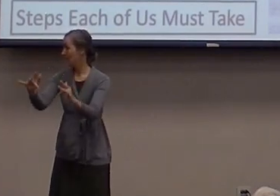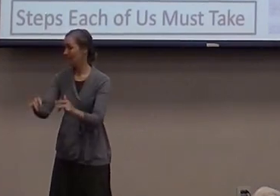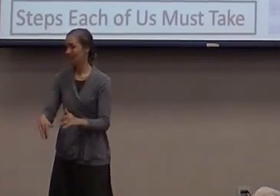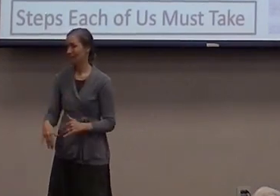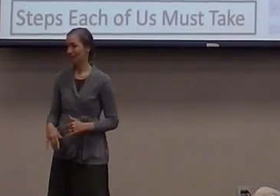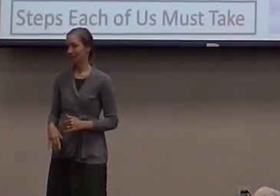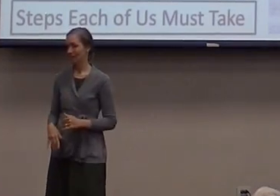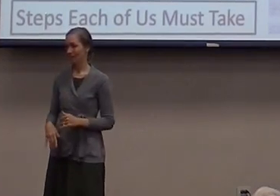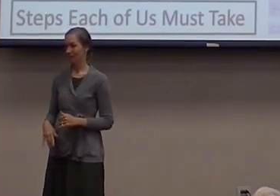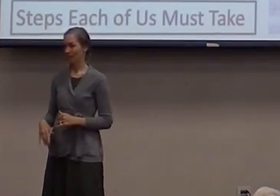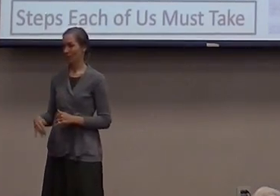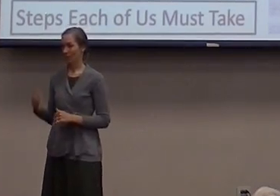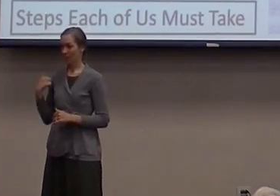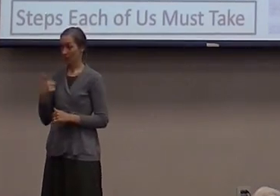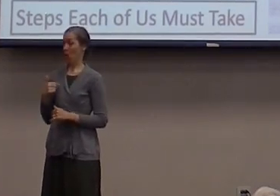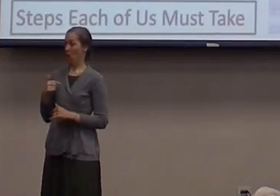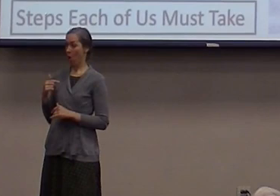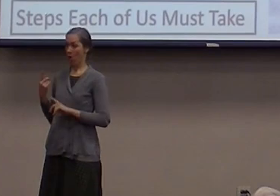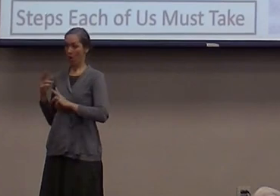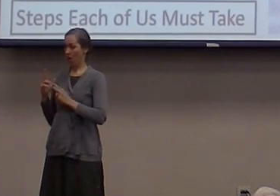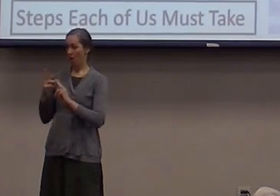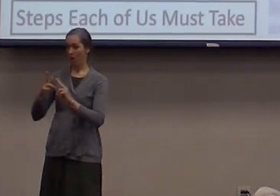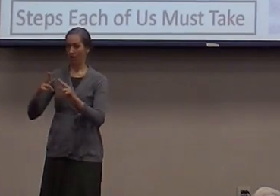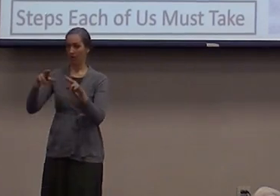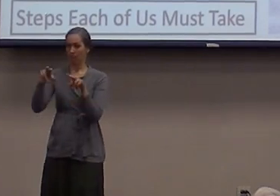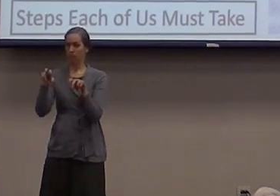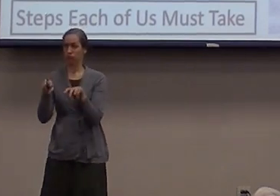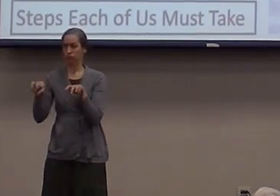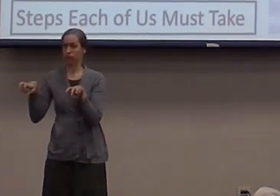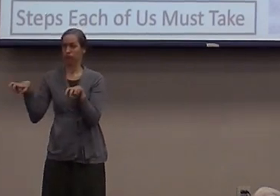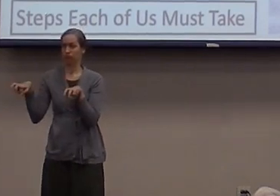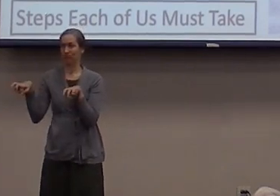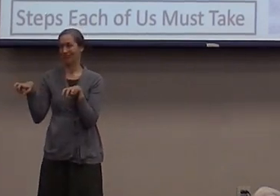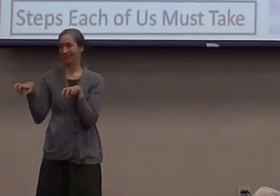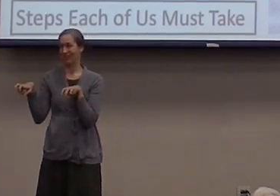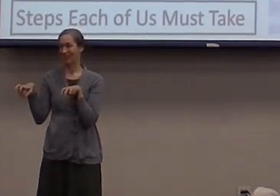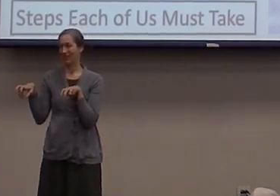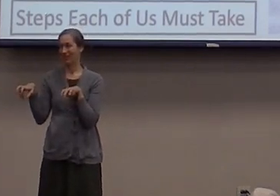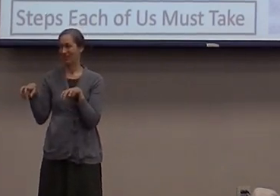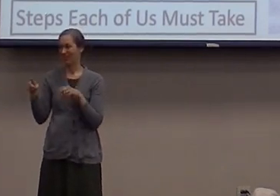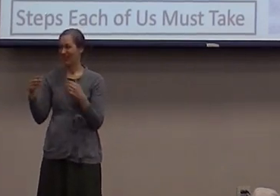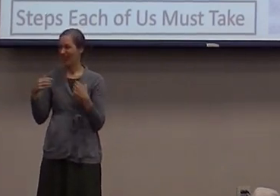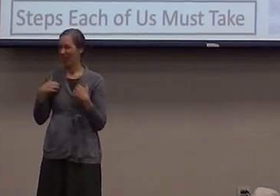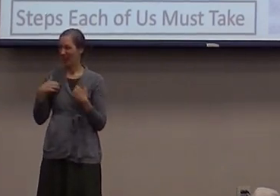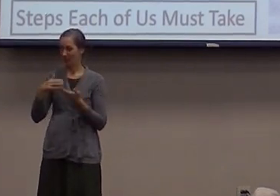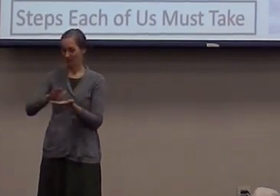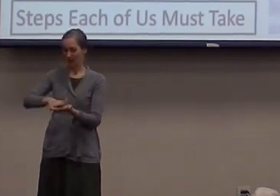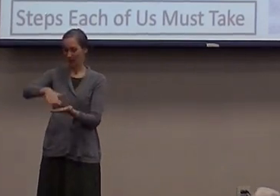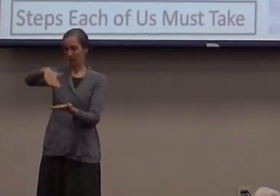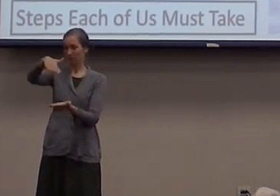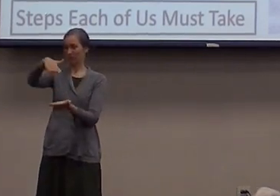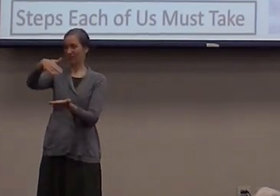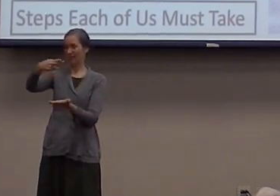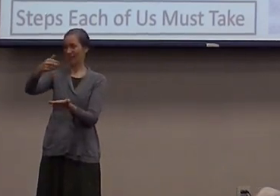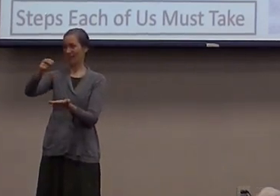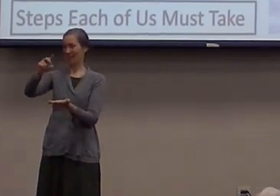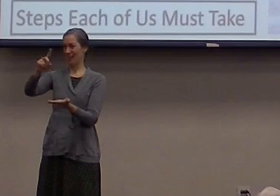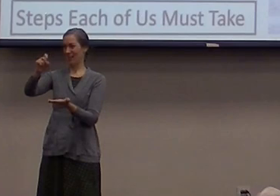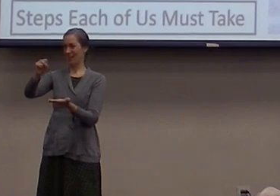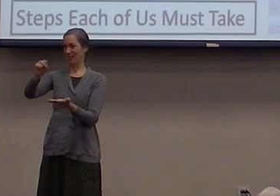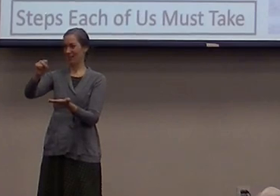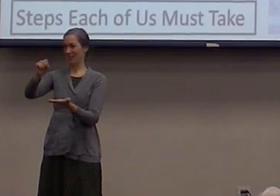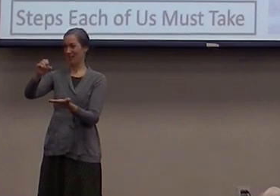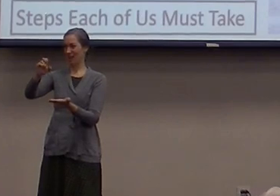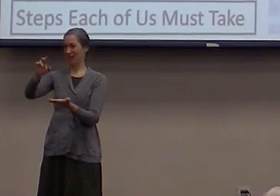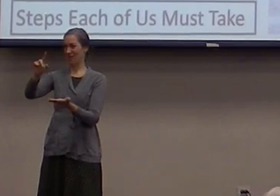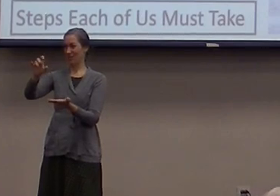60 handouts. And so we each had one. I thought maybe we should take 10 each or something like that. And it turned